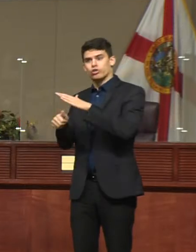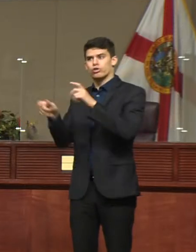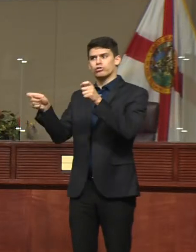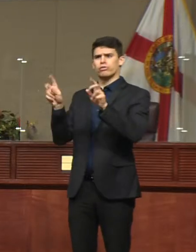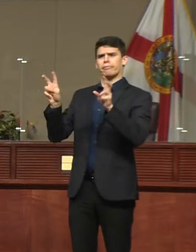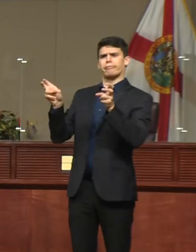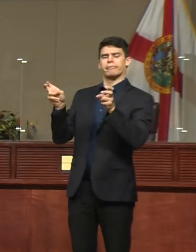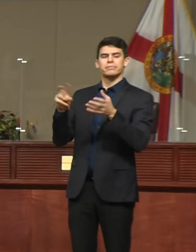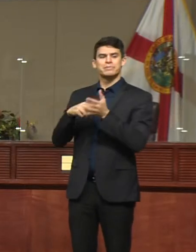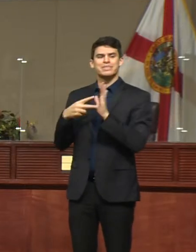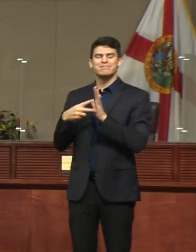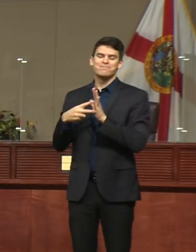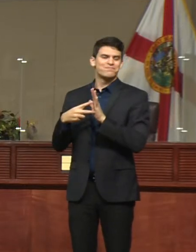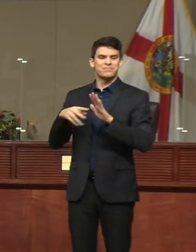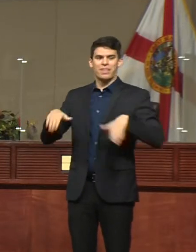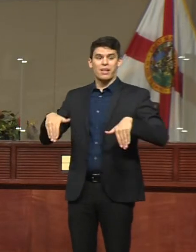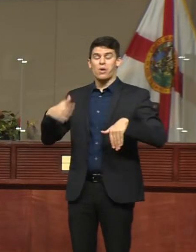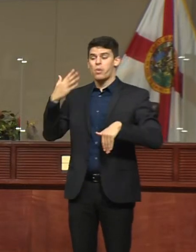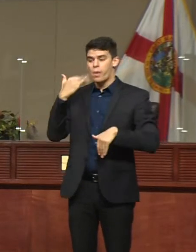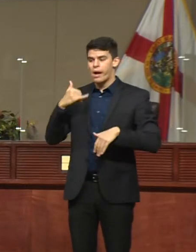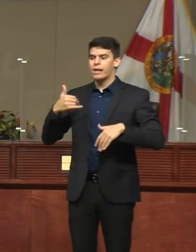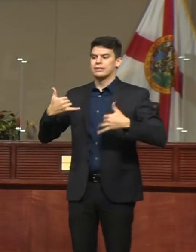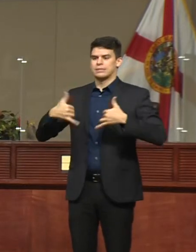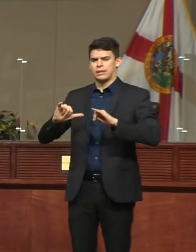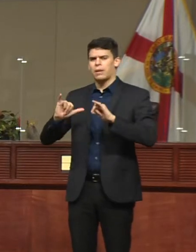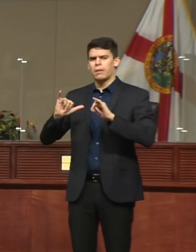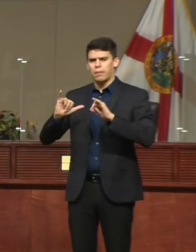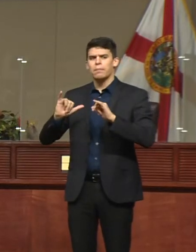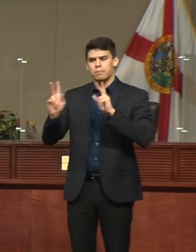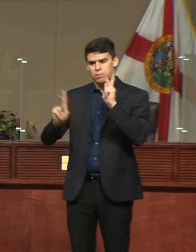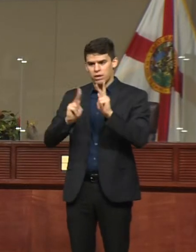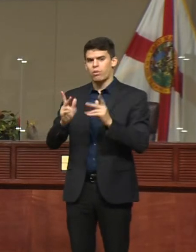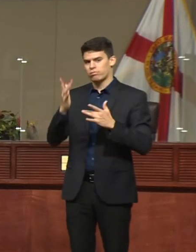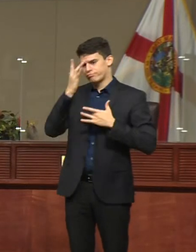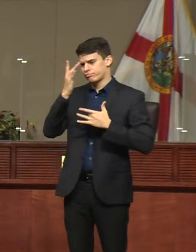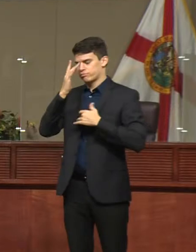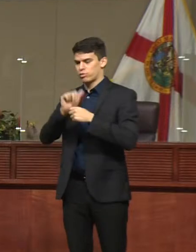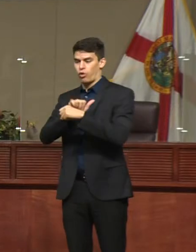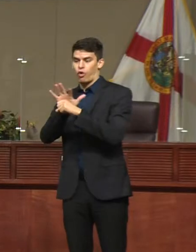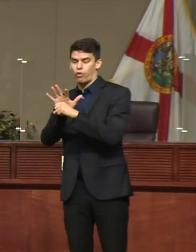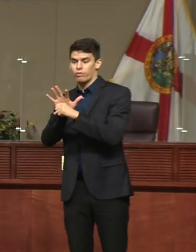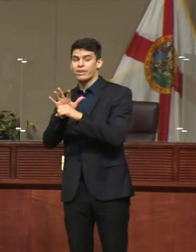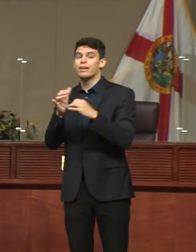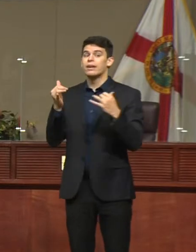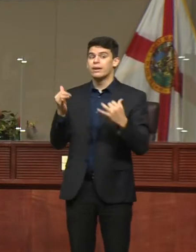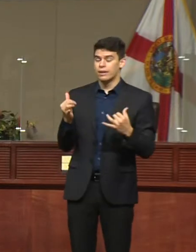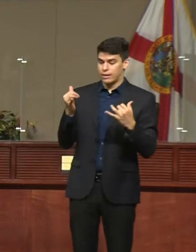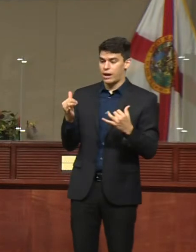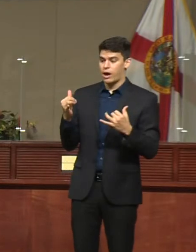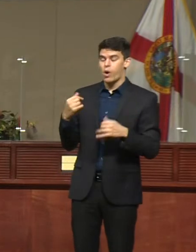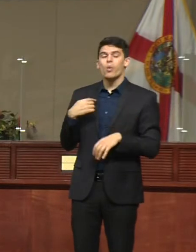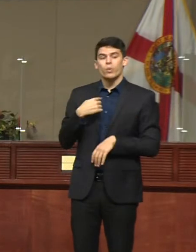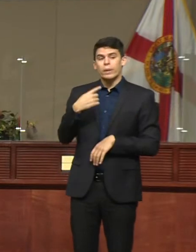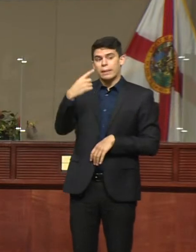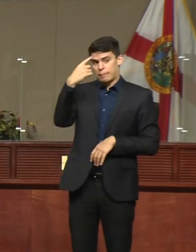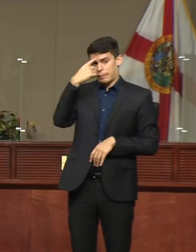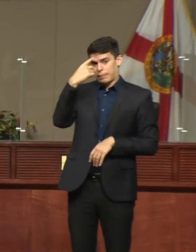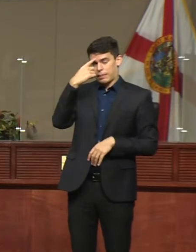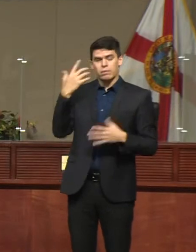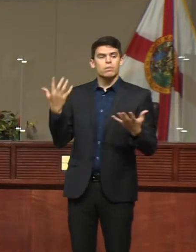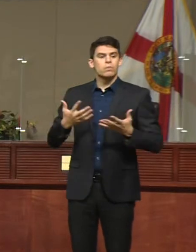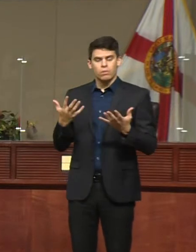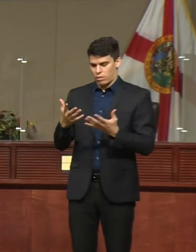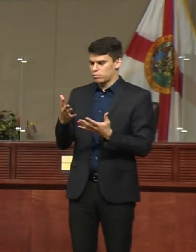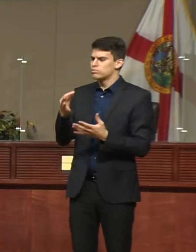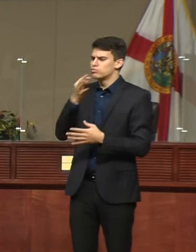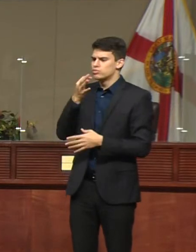are, come down without new cases. Now, what we believe is that will be soon under control. Our county